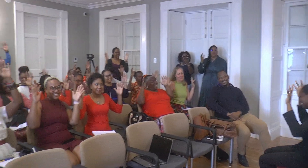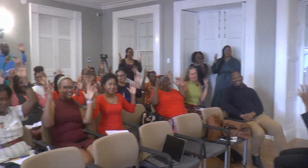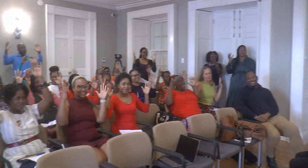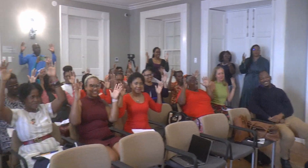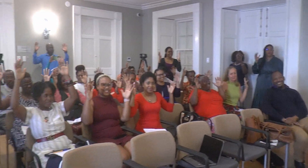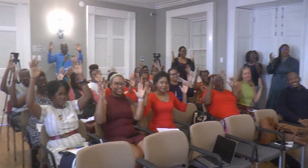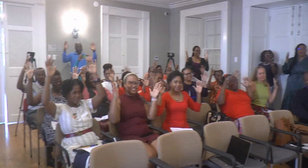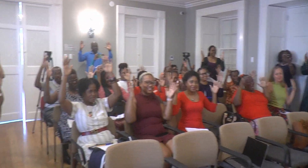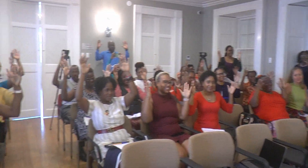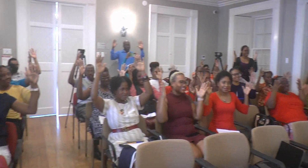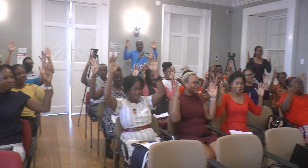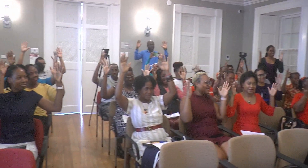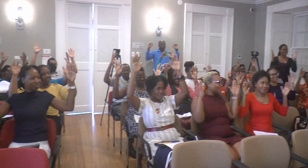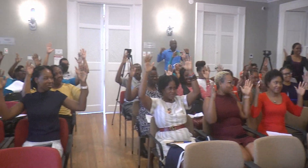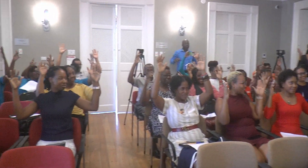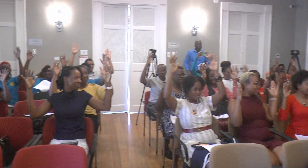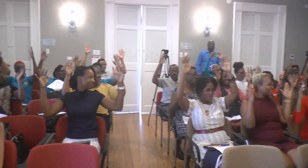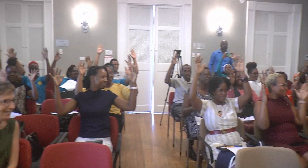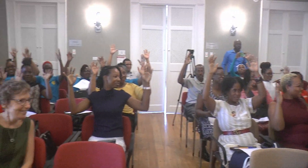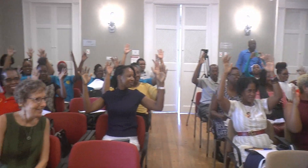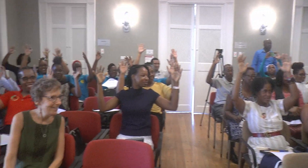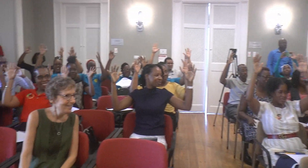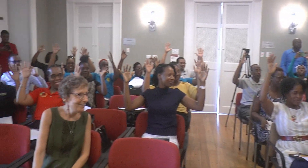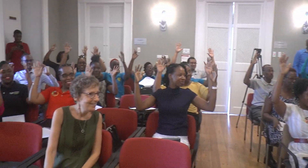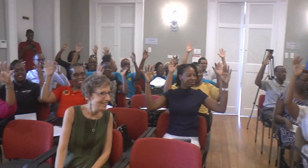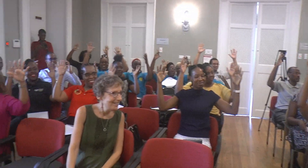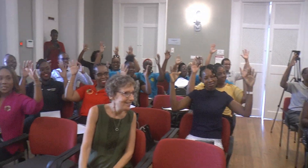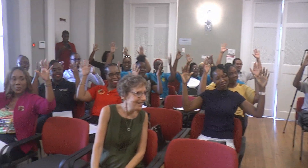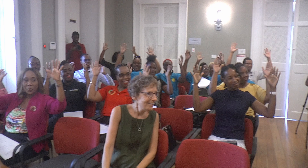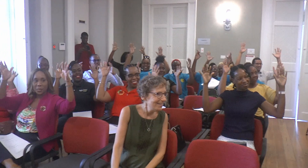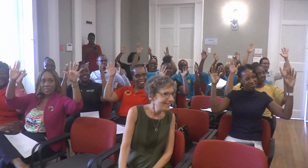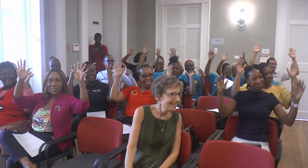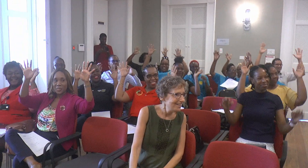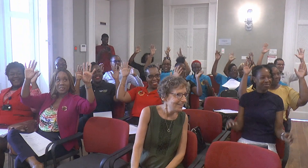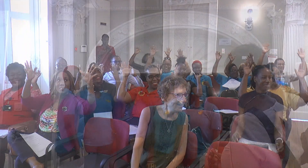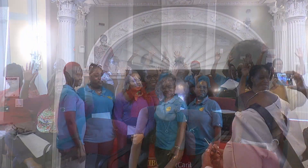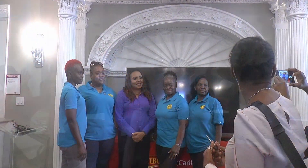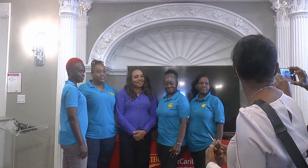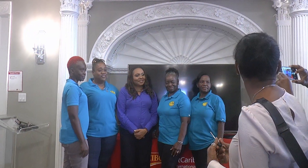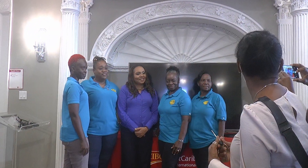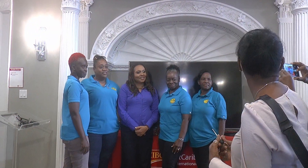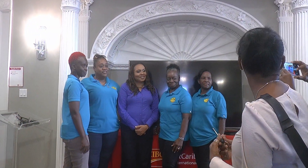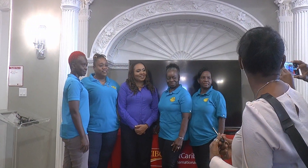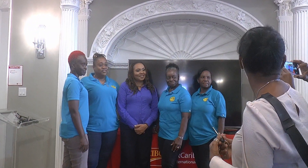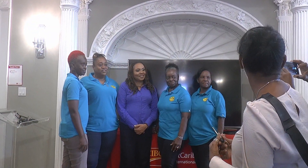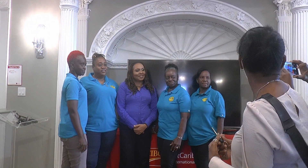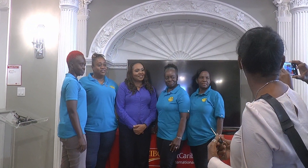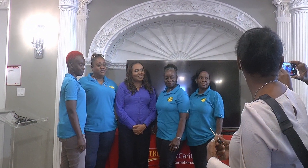You done? You done? Thank you, everybody.